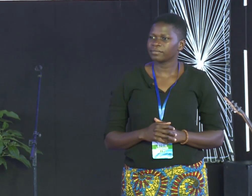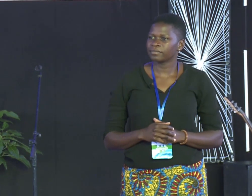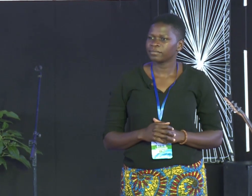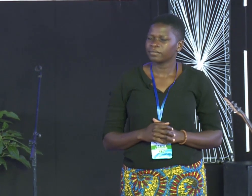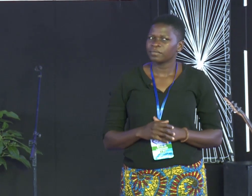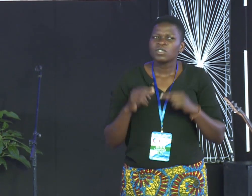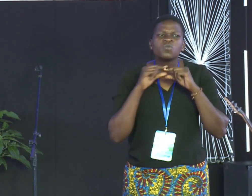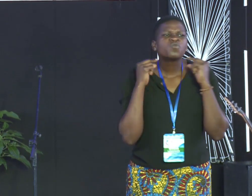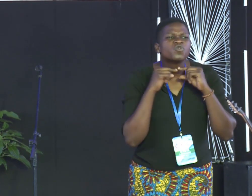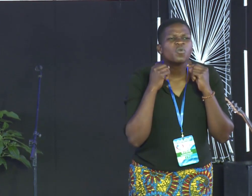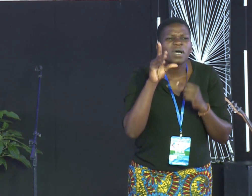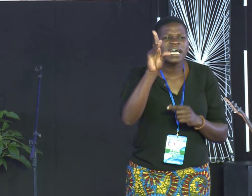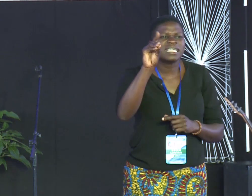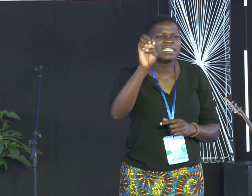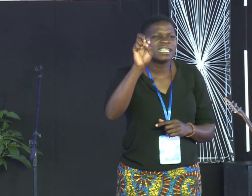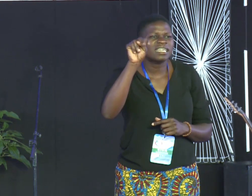Msumba Denis Musoke,